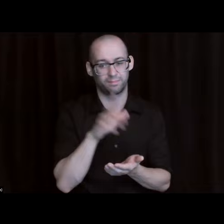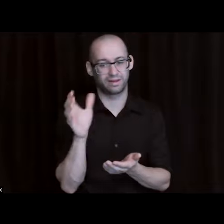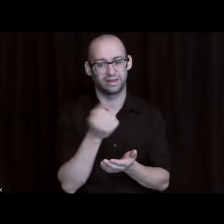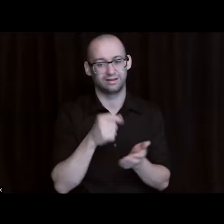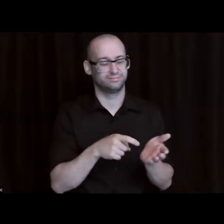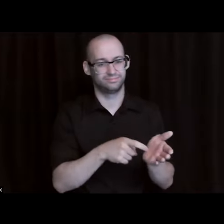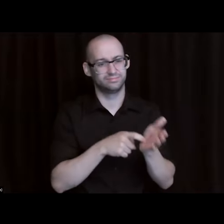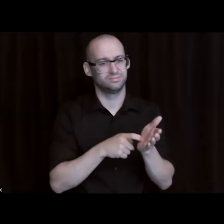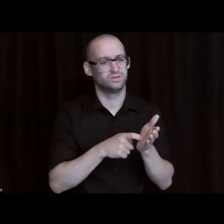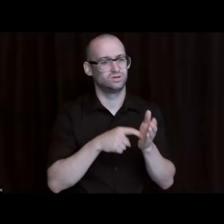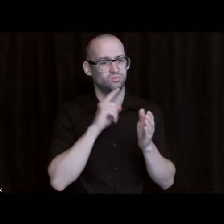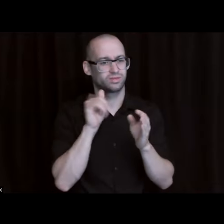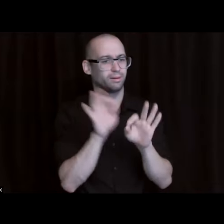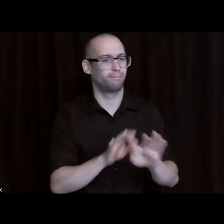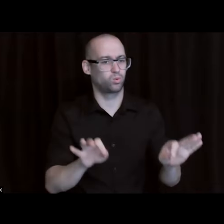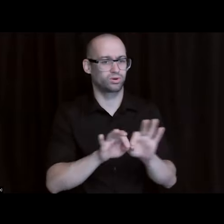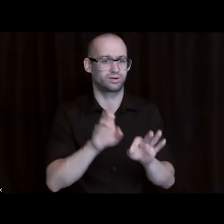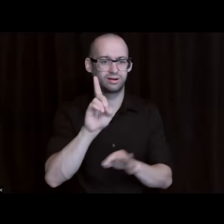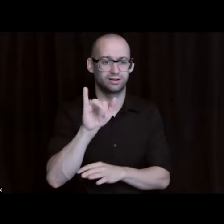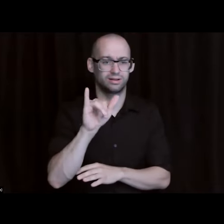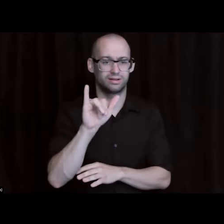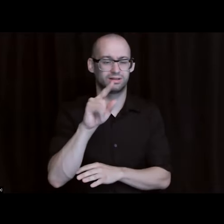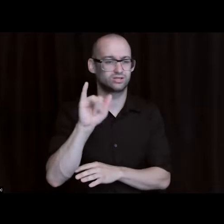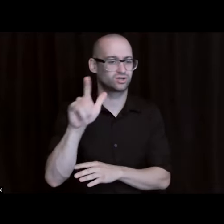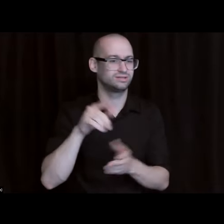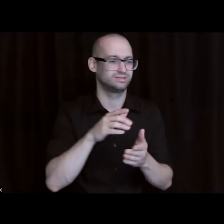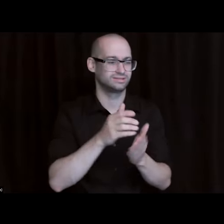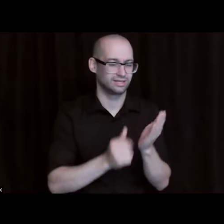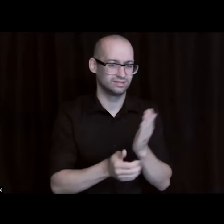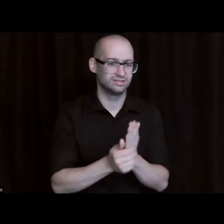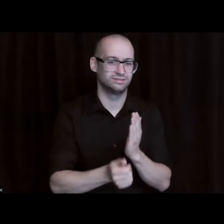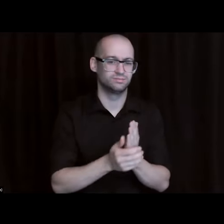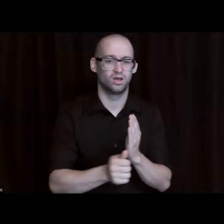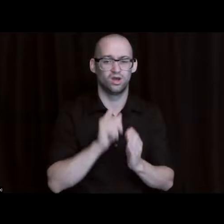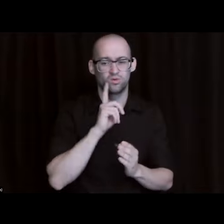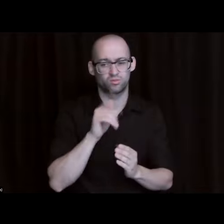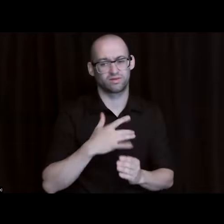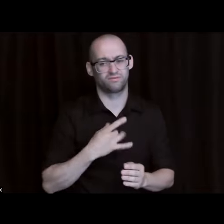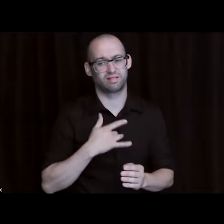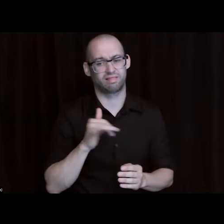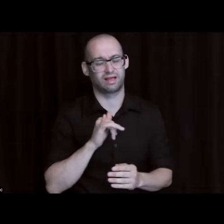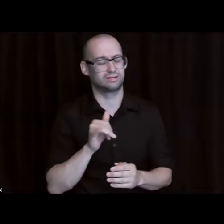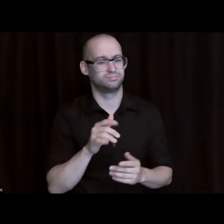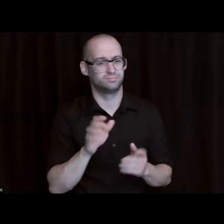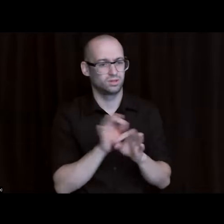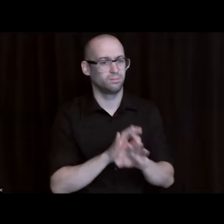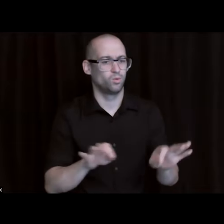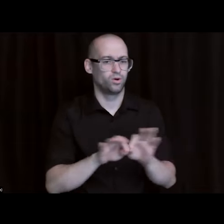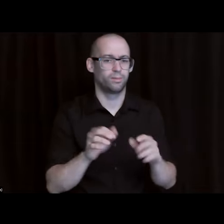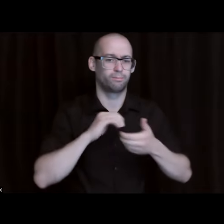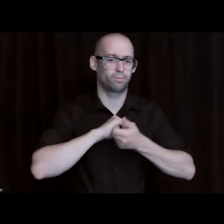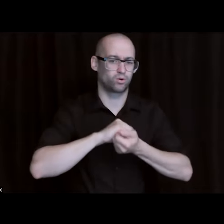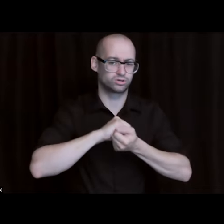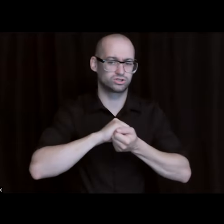and access technology as well. We do feel that creating partnerships with our other community-based organizations is highly